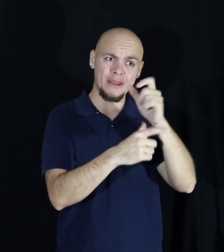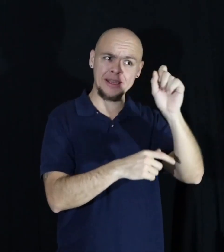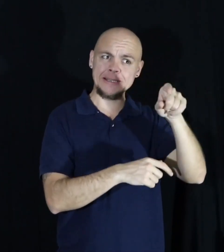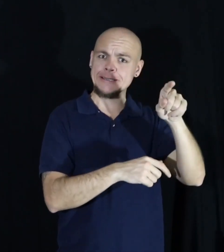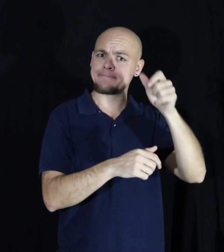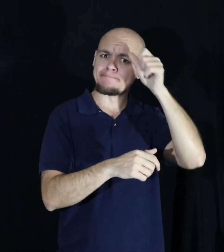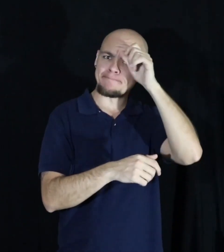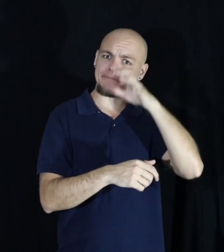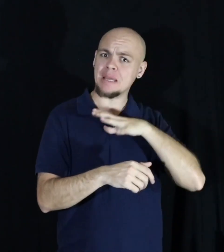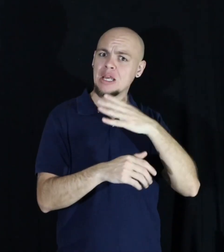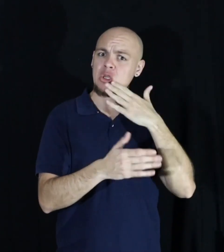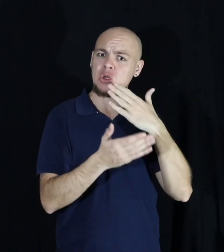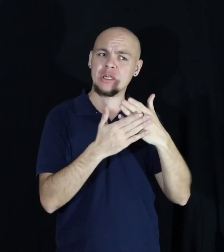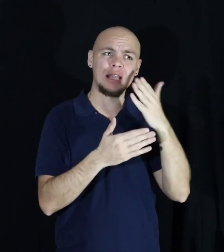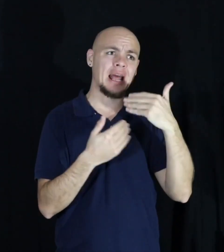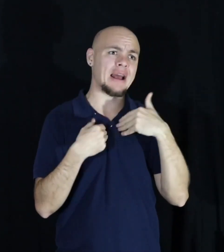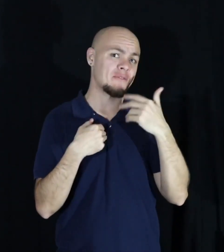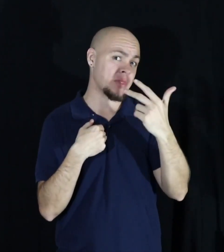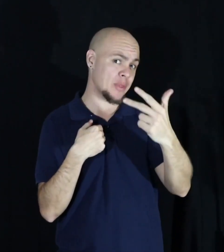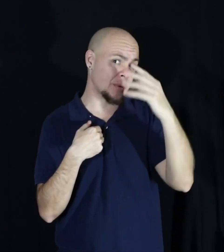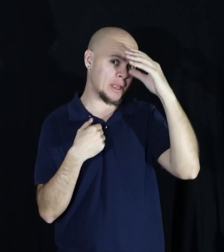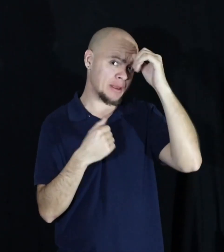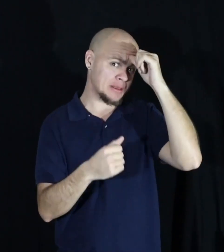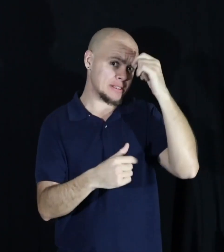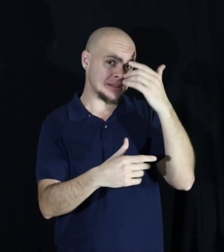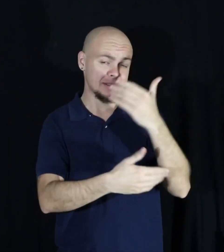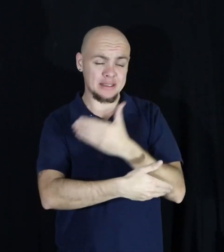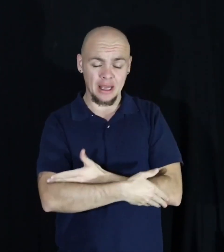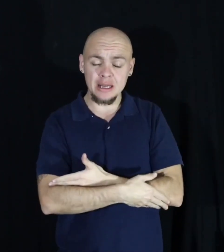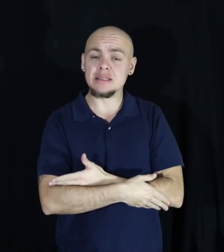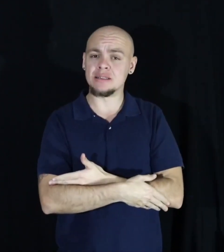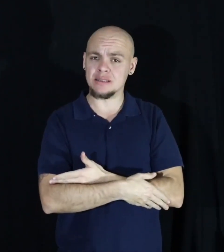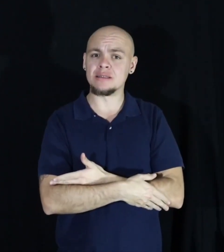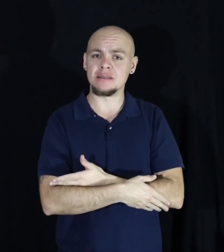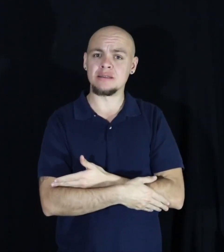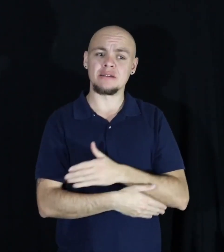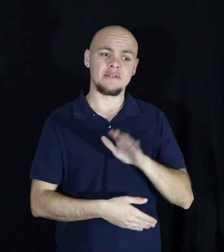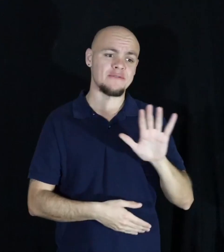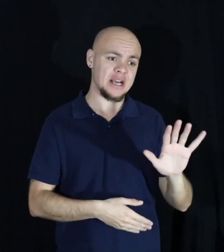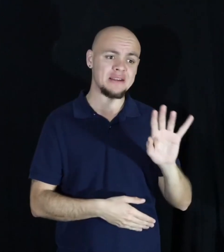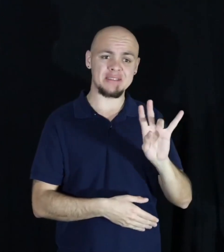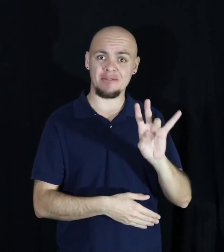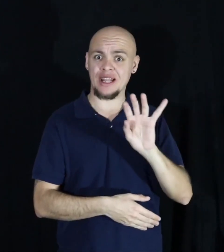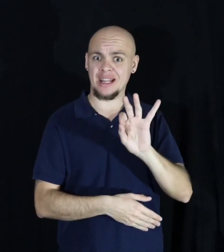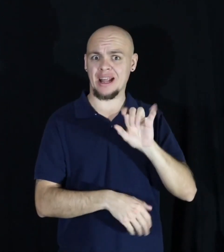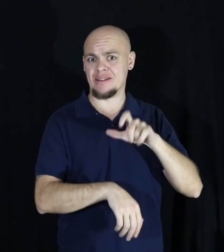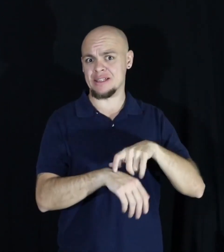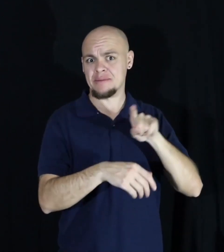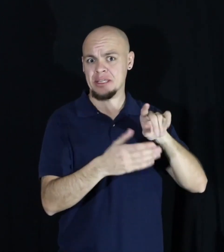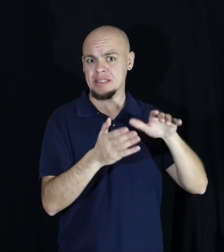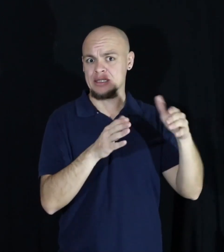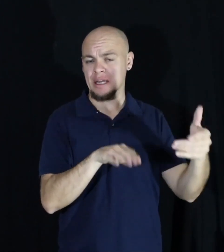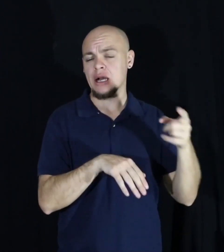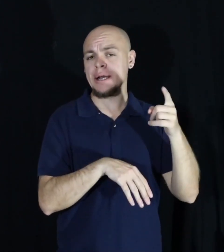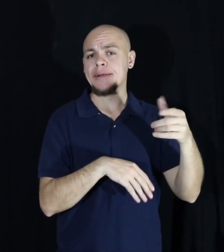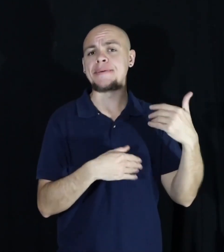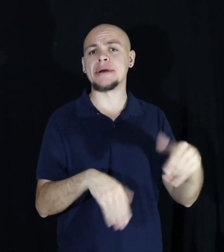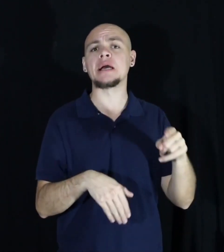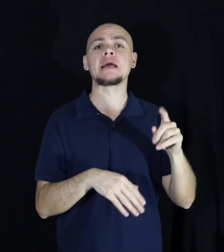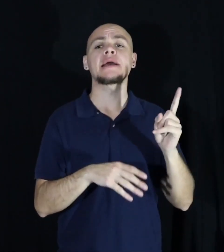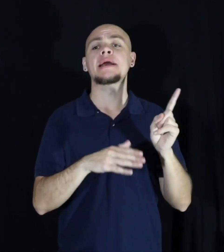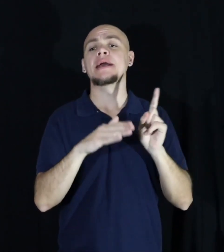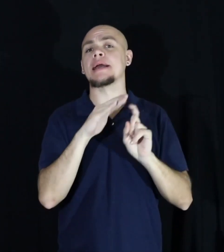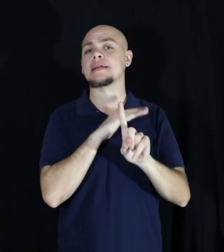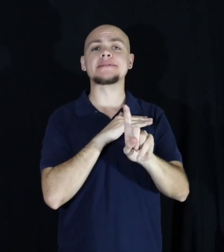the father of 3 boys, 5, 7, and 9 at the time. The kind of guy that when he went in a room, he lit up the entire room,